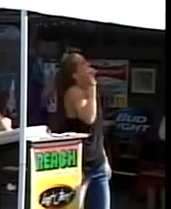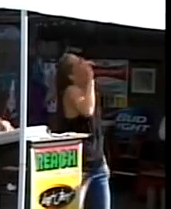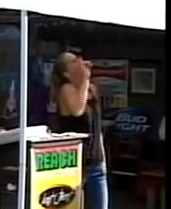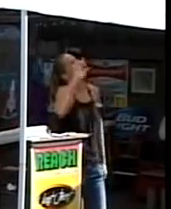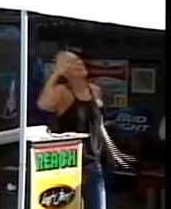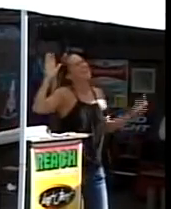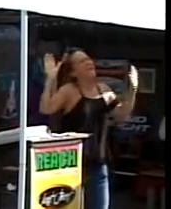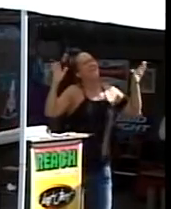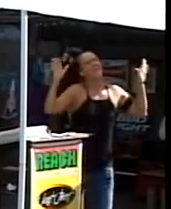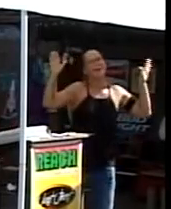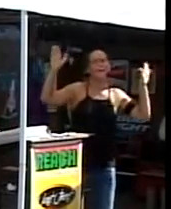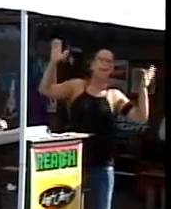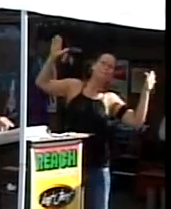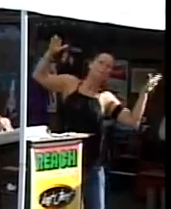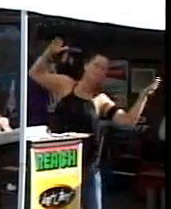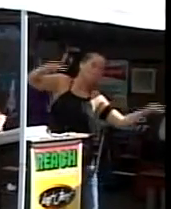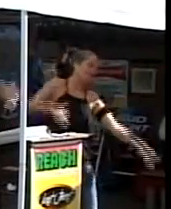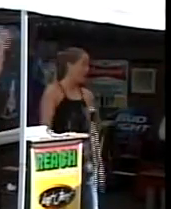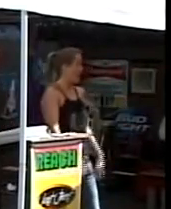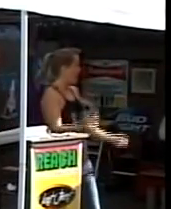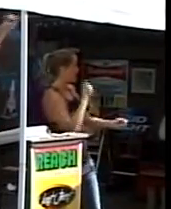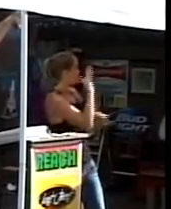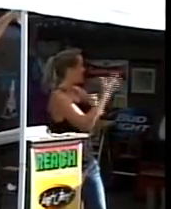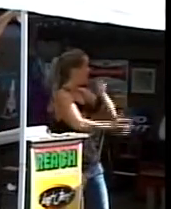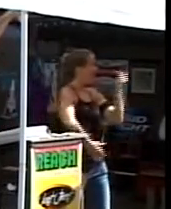I'll fly away. Sing it!